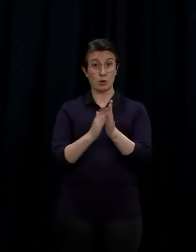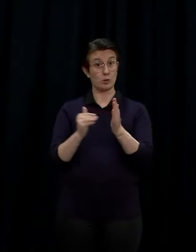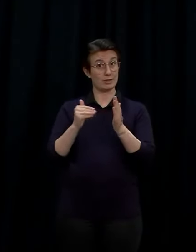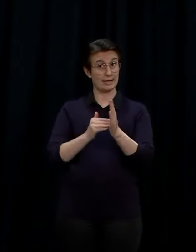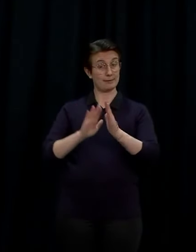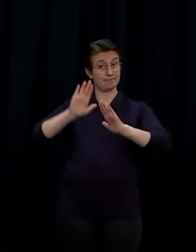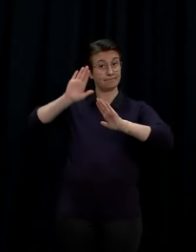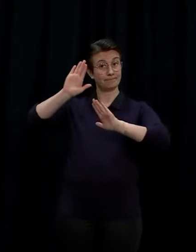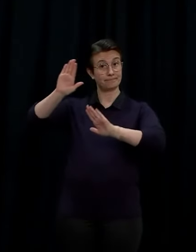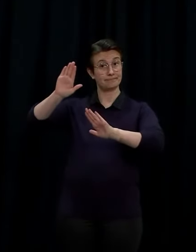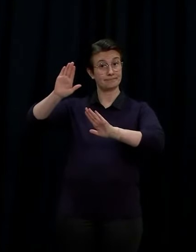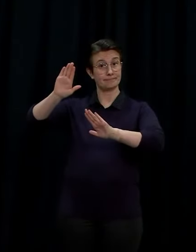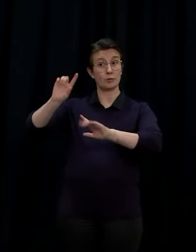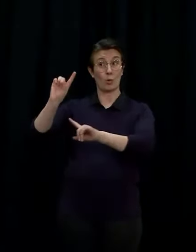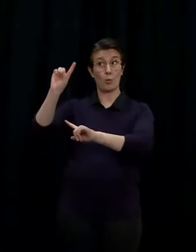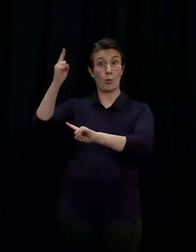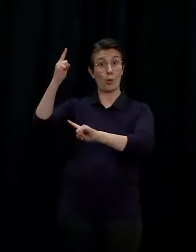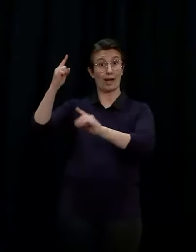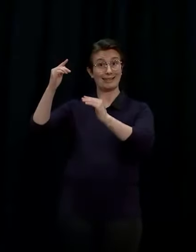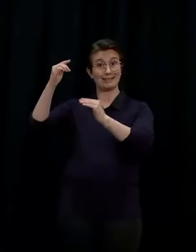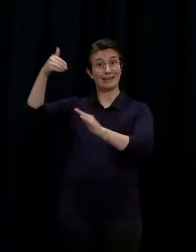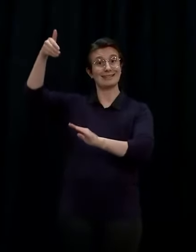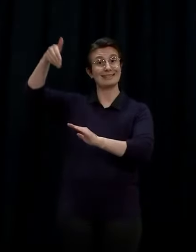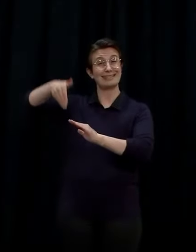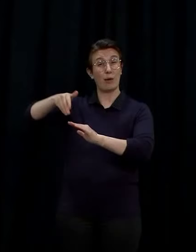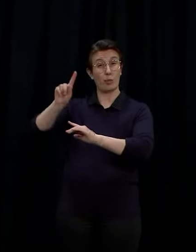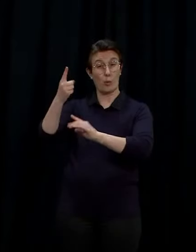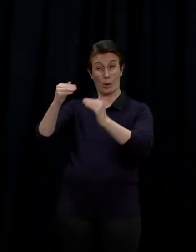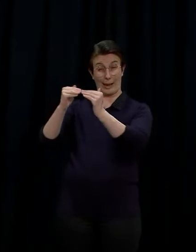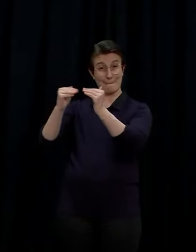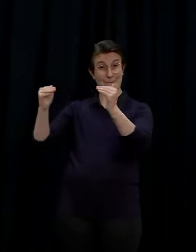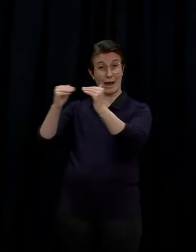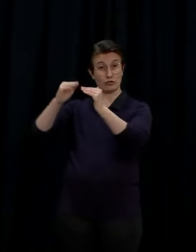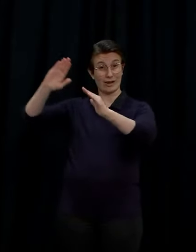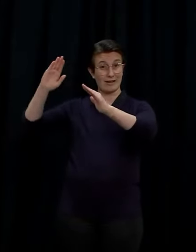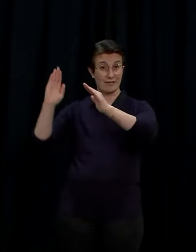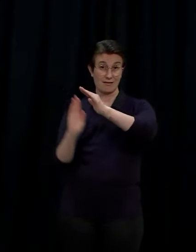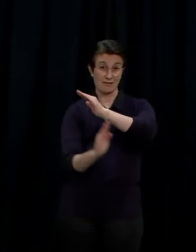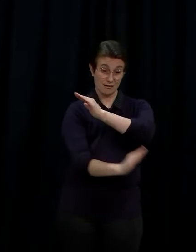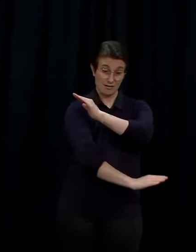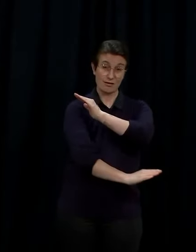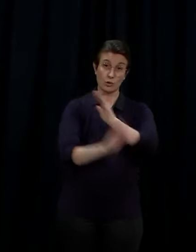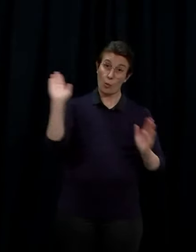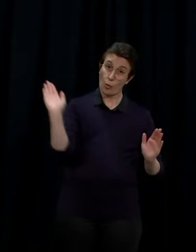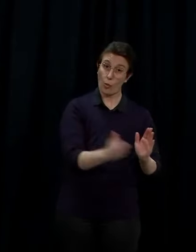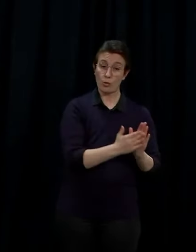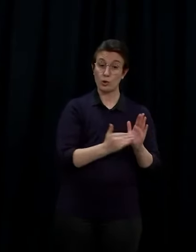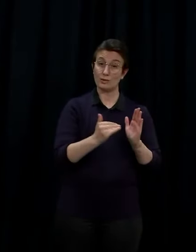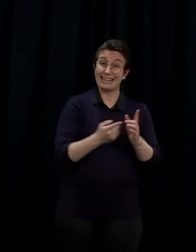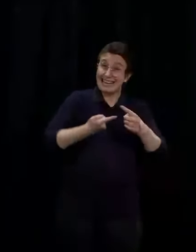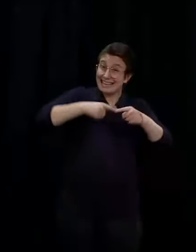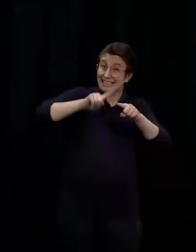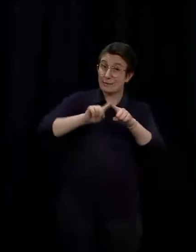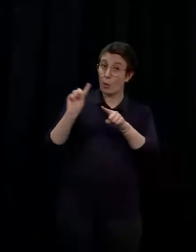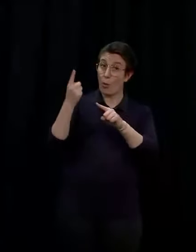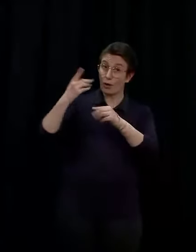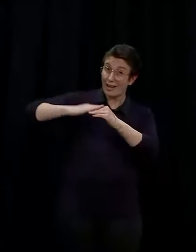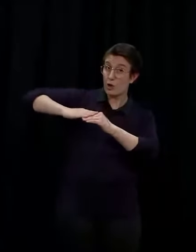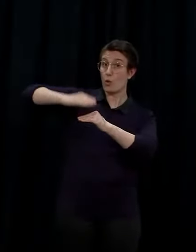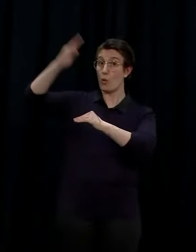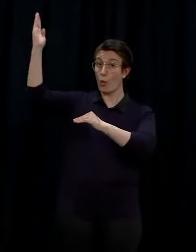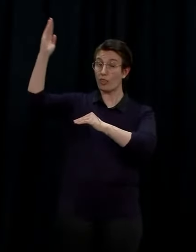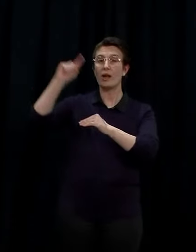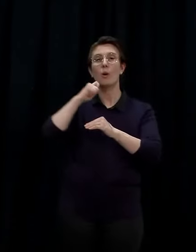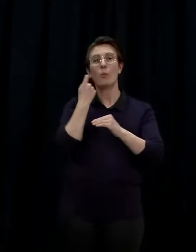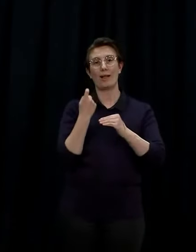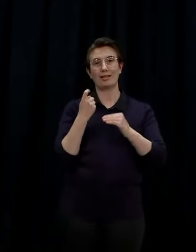boundary will move to level 3 at 11:59 p.m. on Tuesday, August 31.